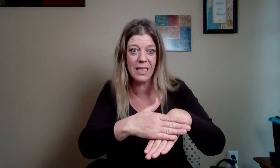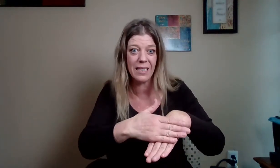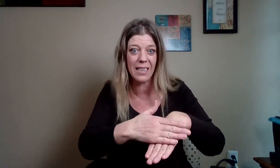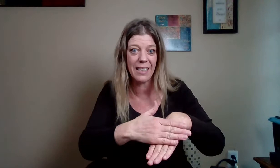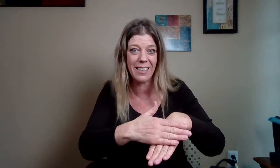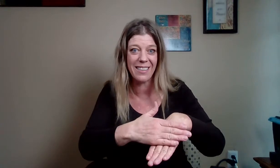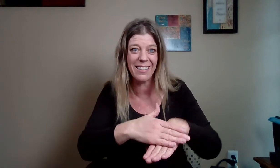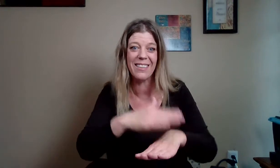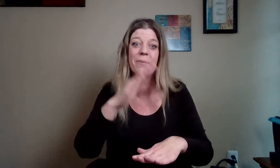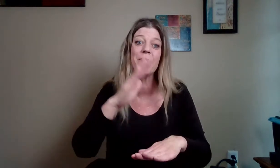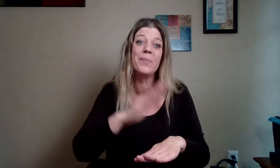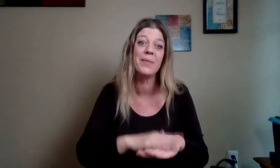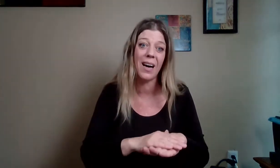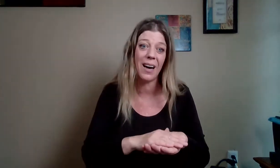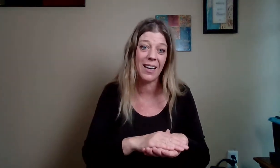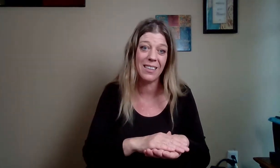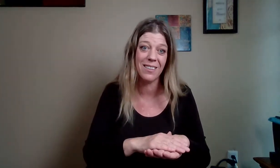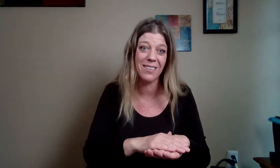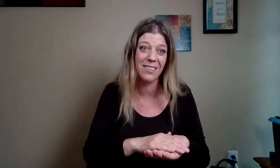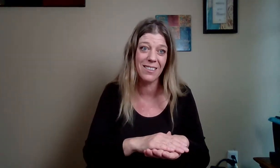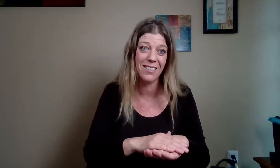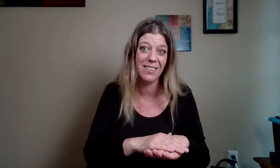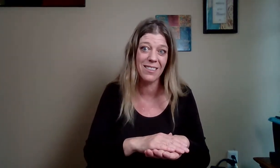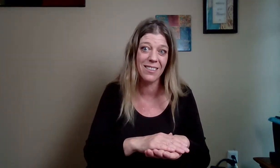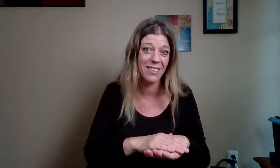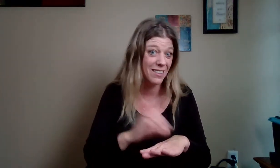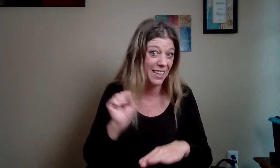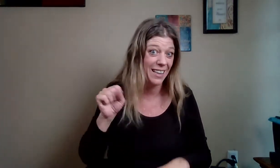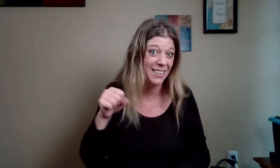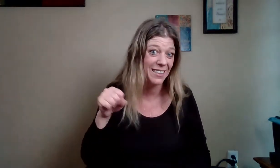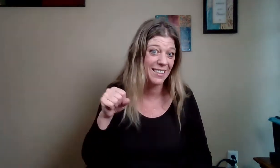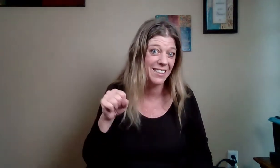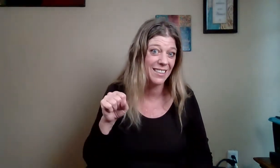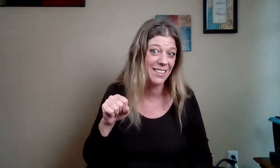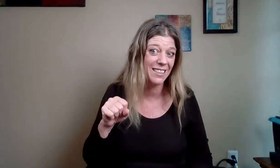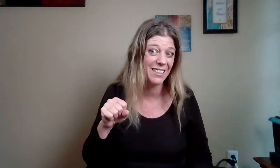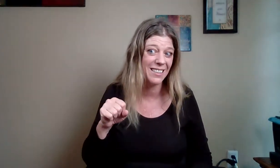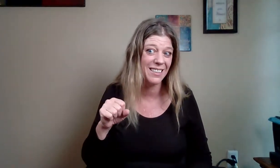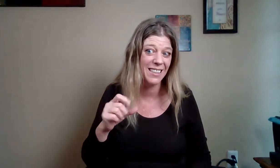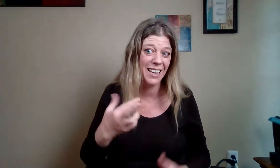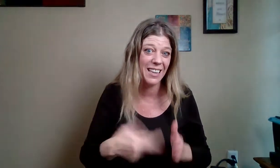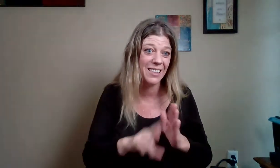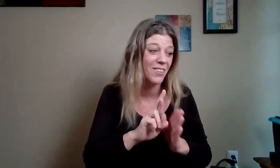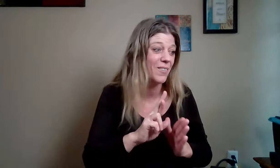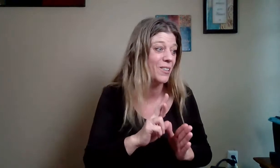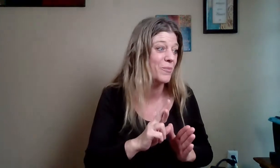It's like this. On. Yes? Let's review.